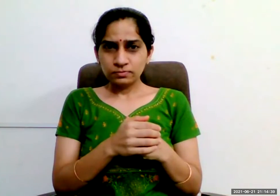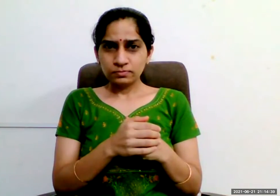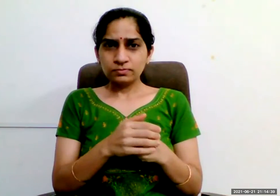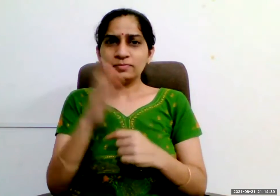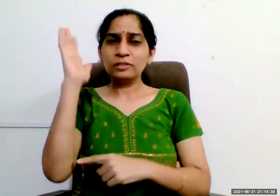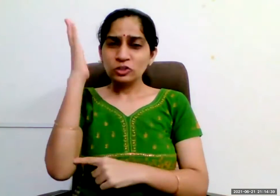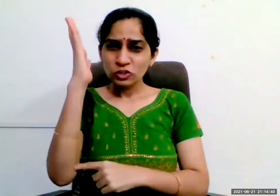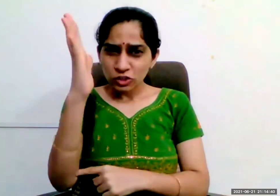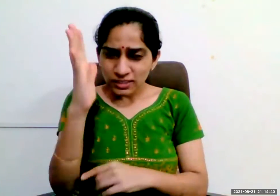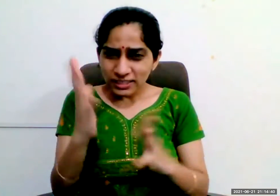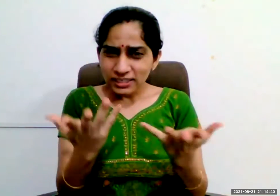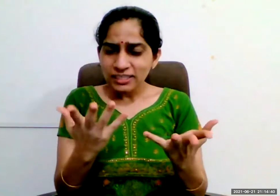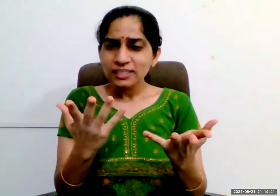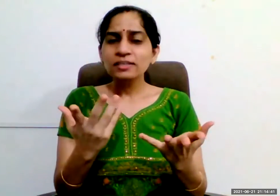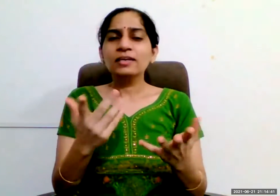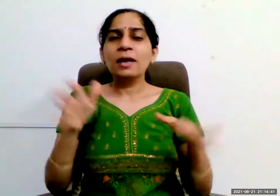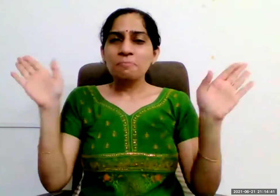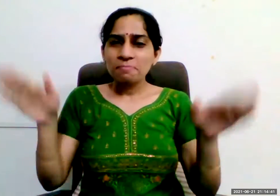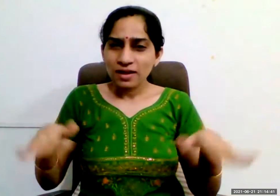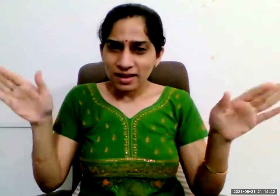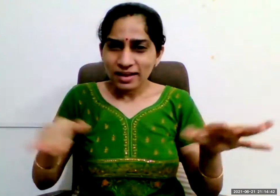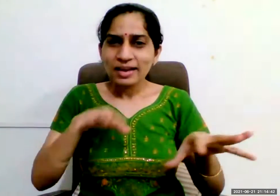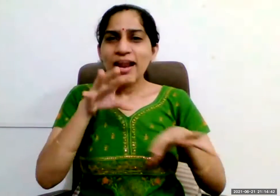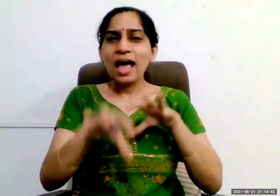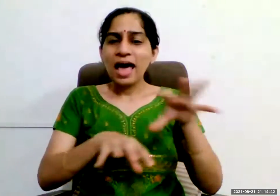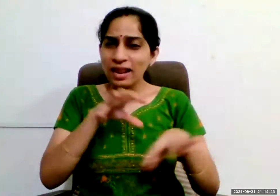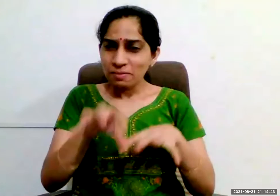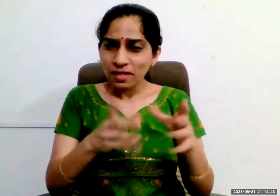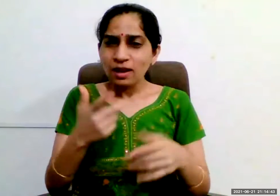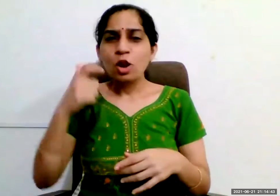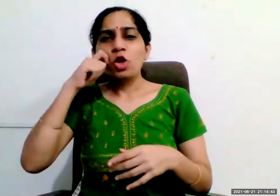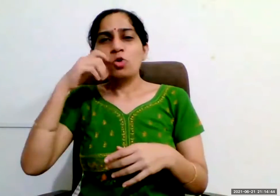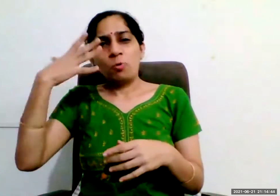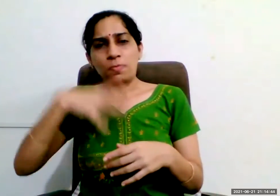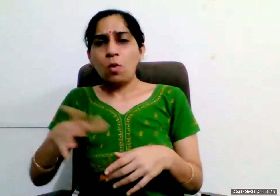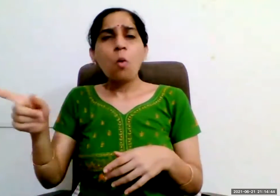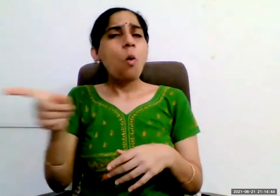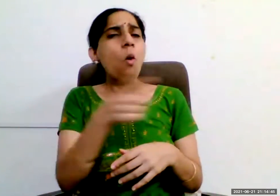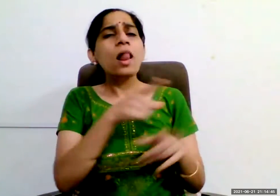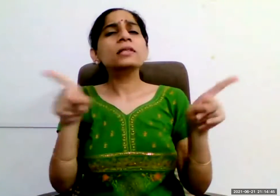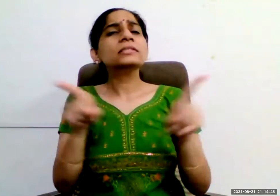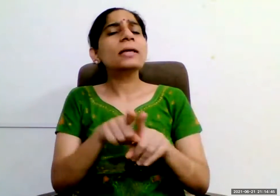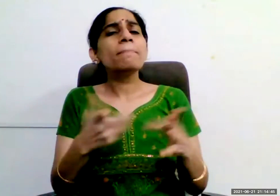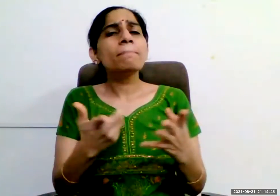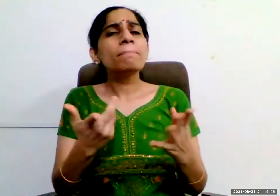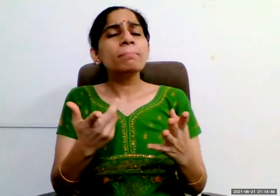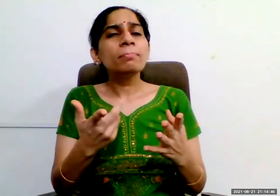birds, animals, and humans all are living beings, and they also share some